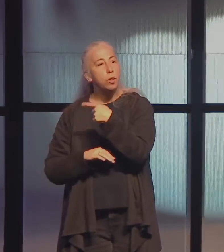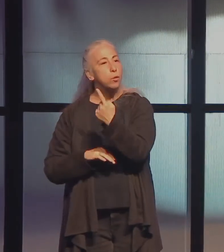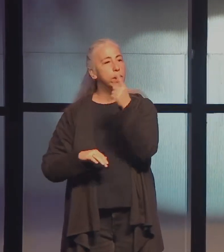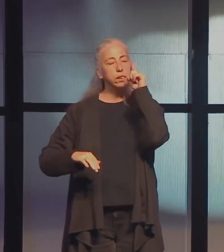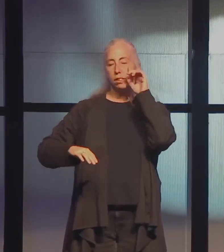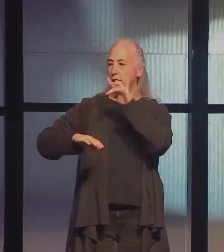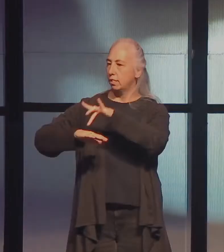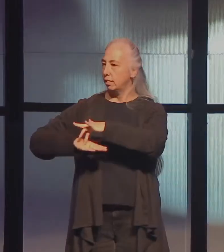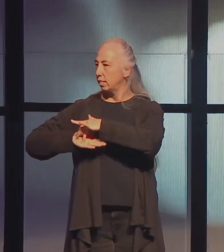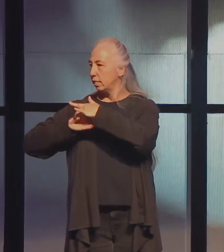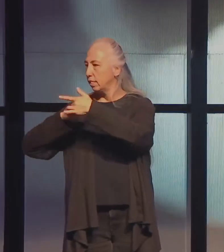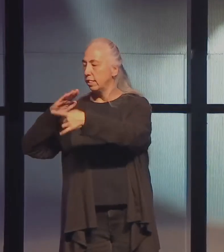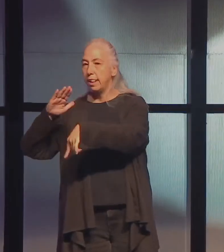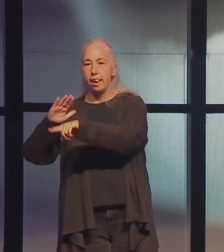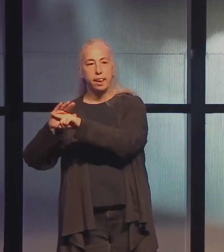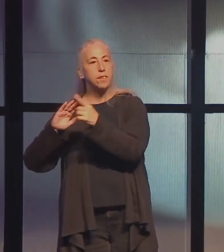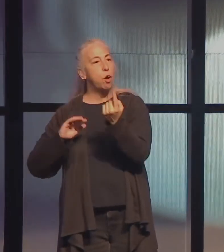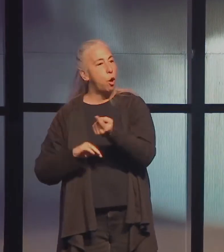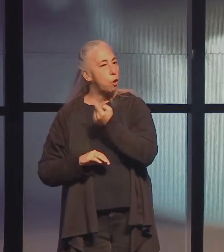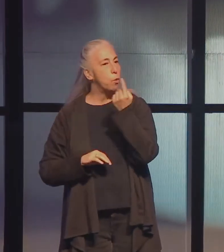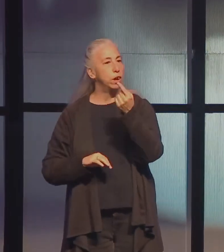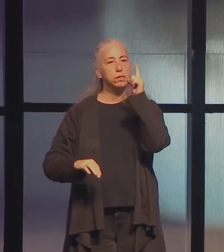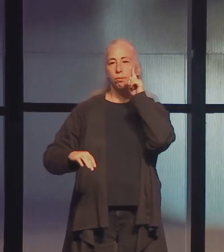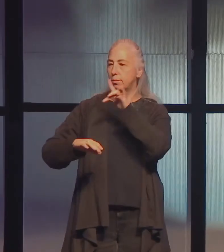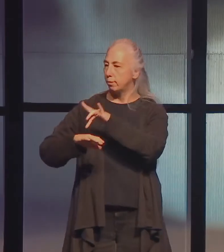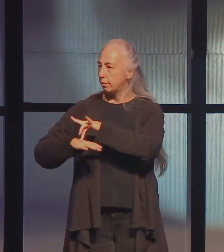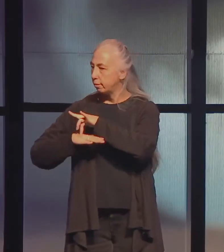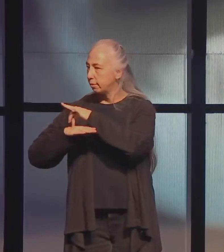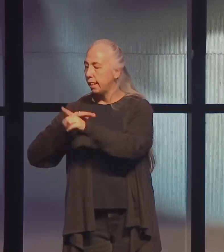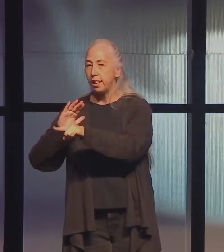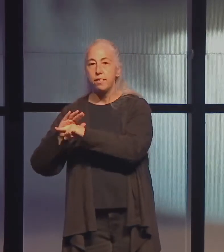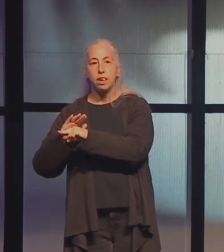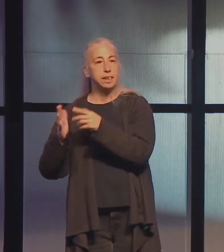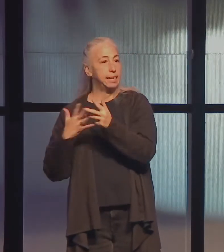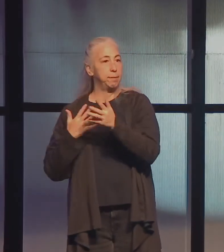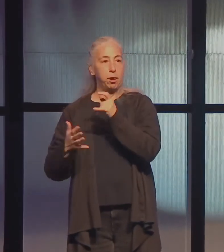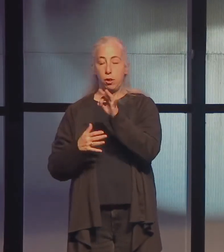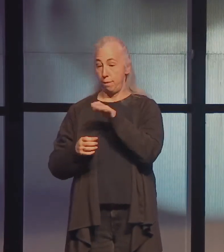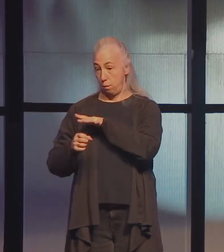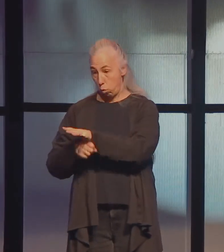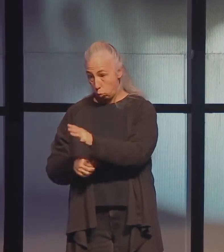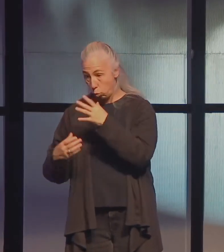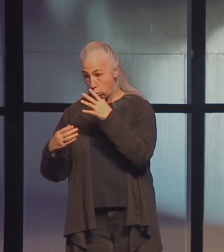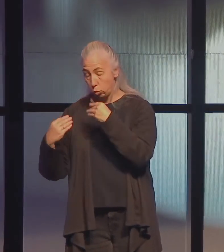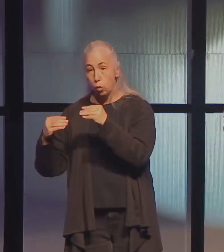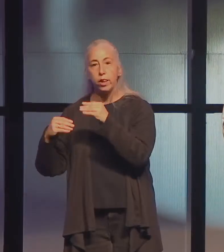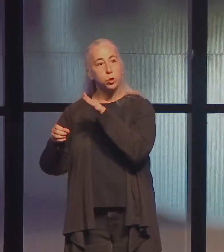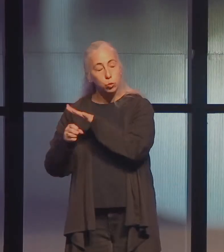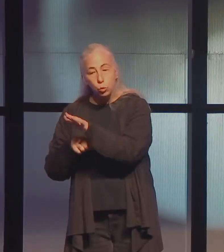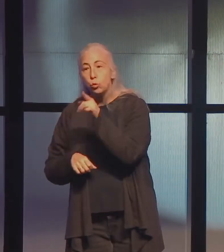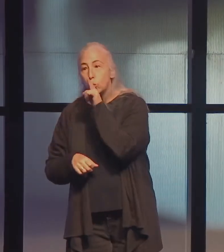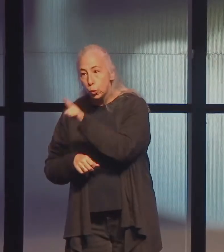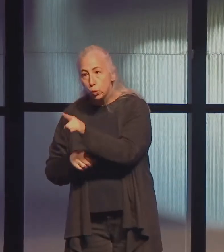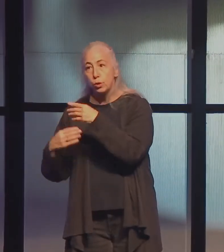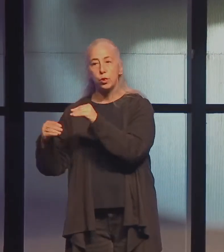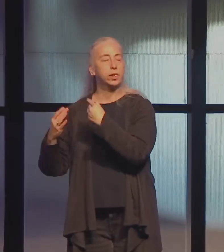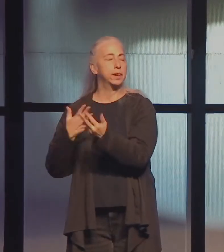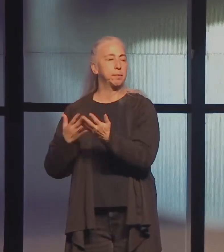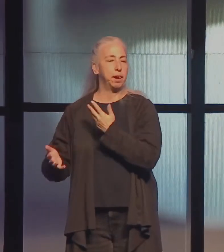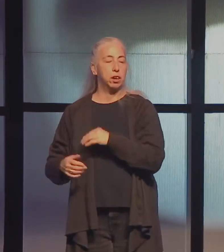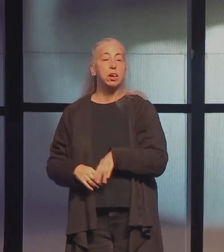continually default to this negative verdict, even when it's not the whole story. So our brains, she says, are